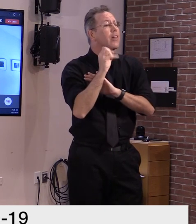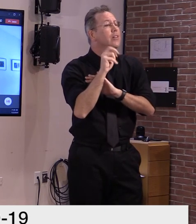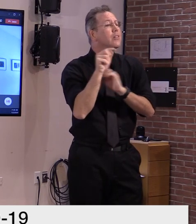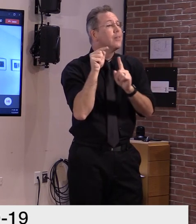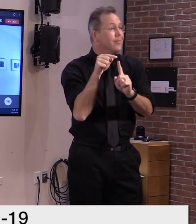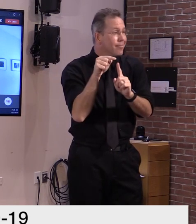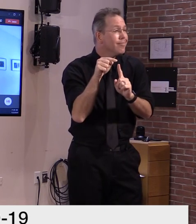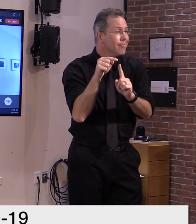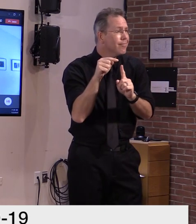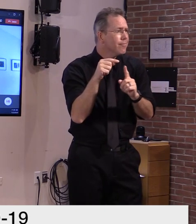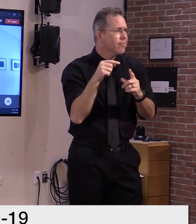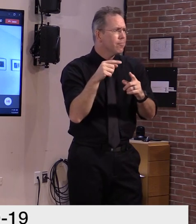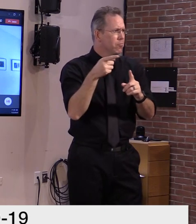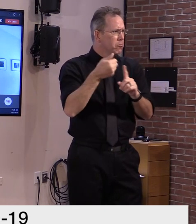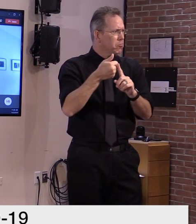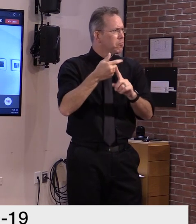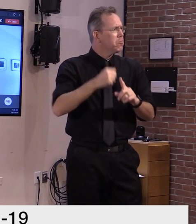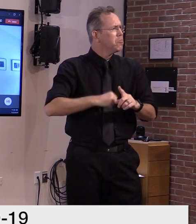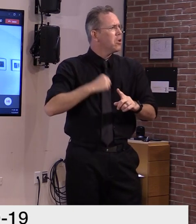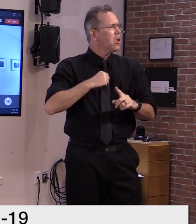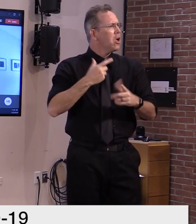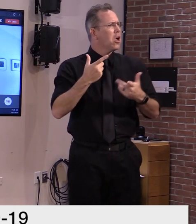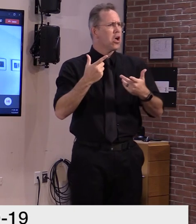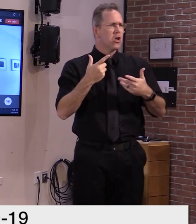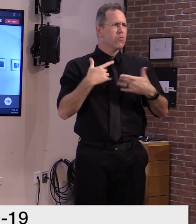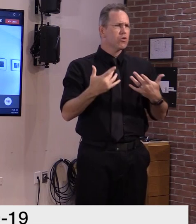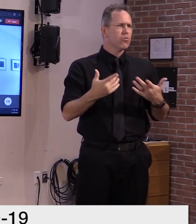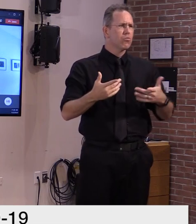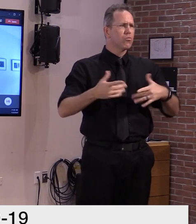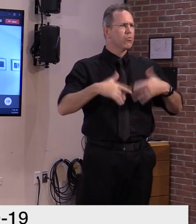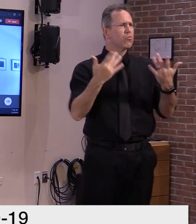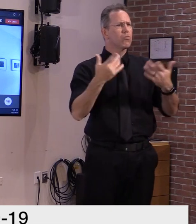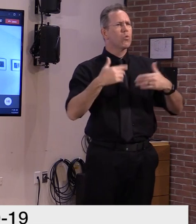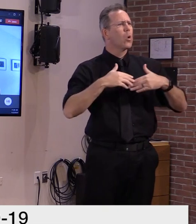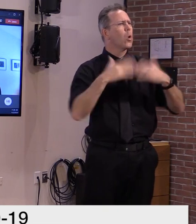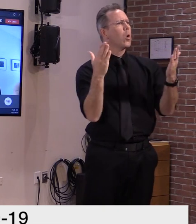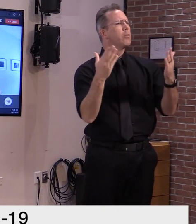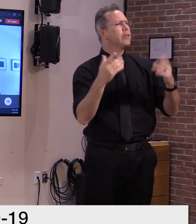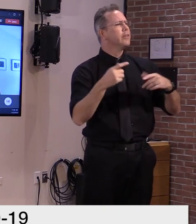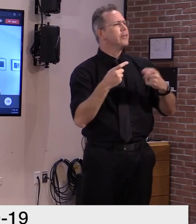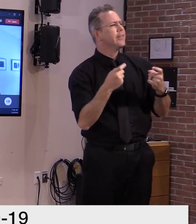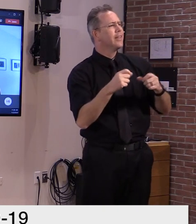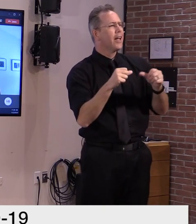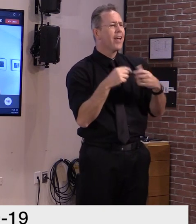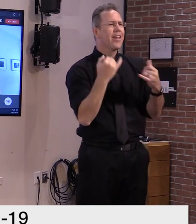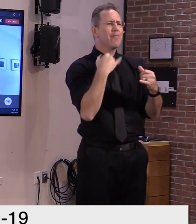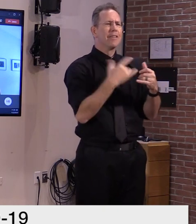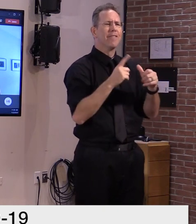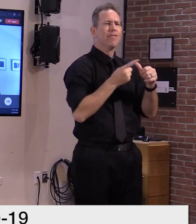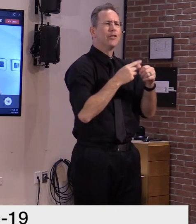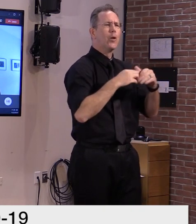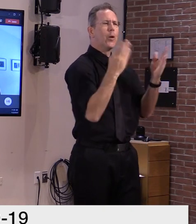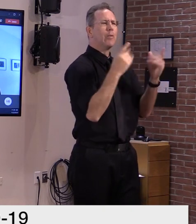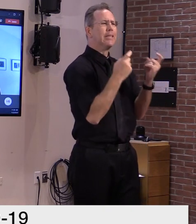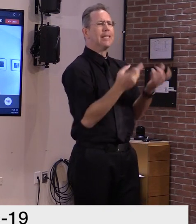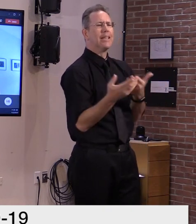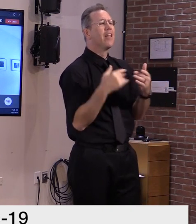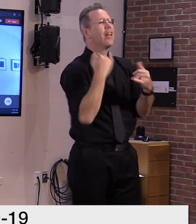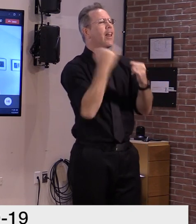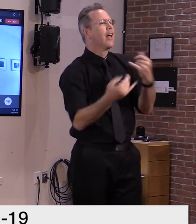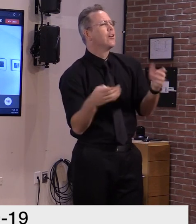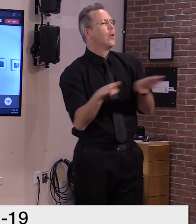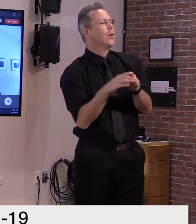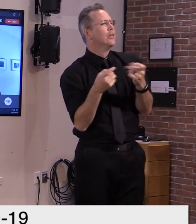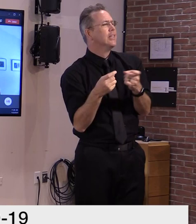the first to open and the last to close. They made a strategic decision this year to wait to open until they had enough terrain and